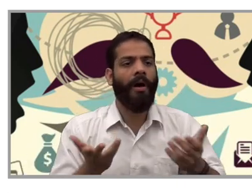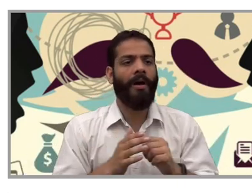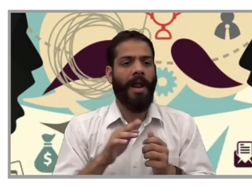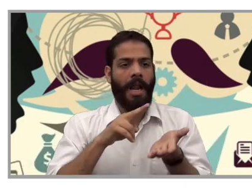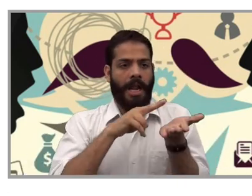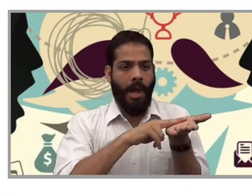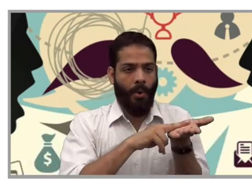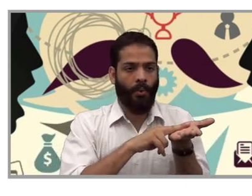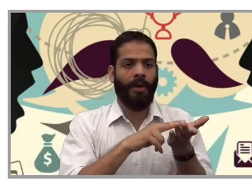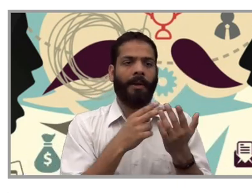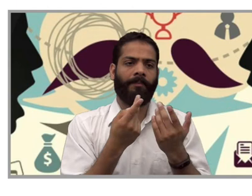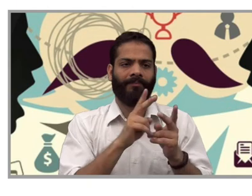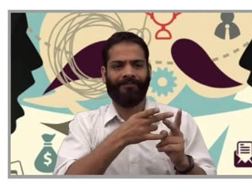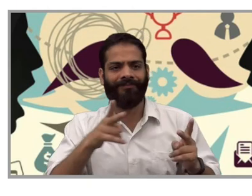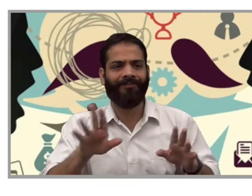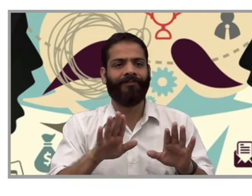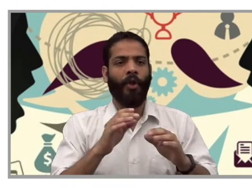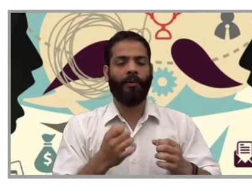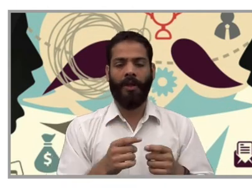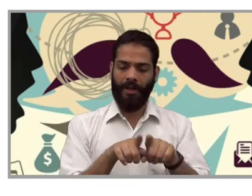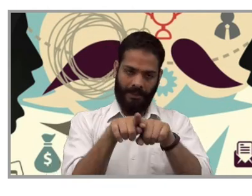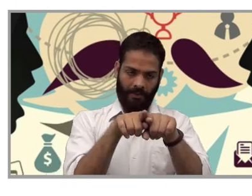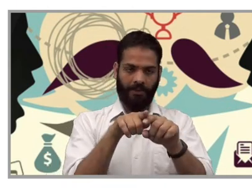fool and foolish, etc.